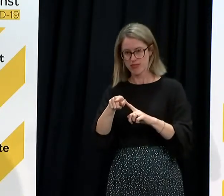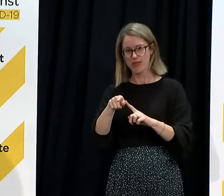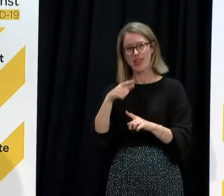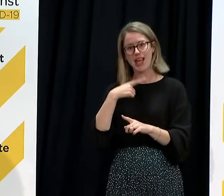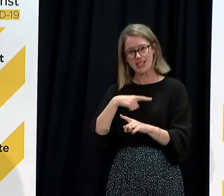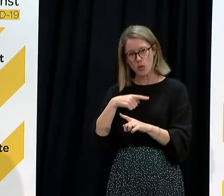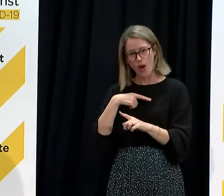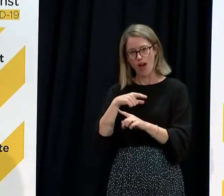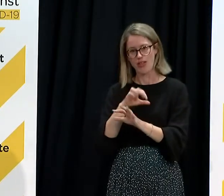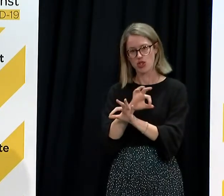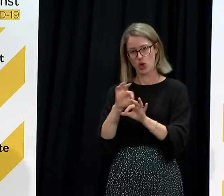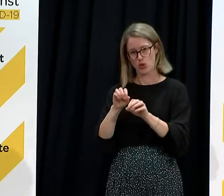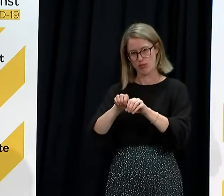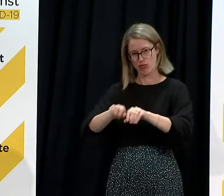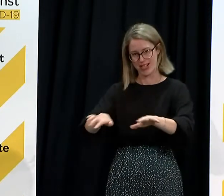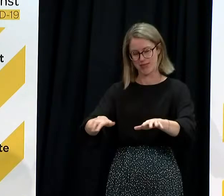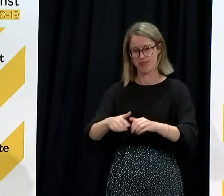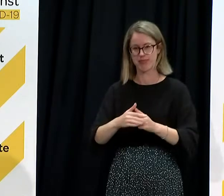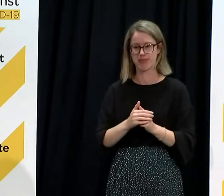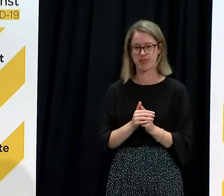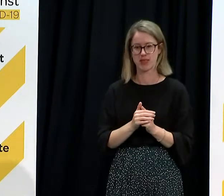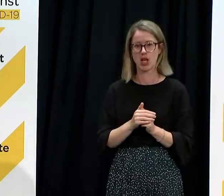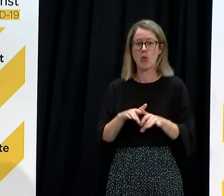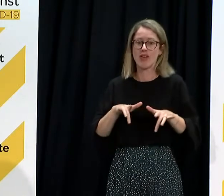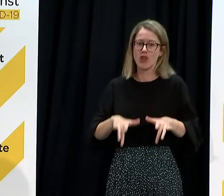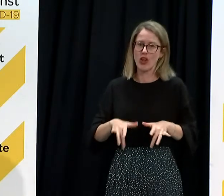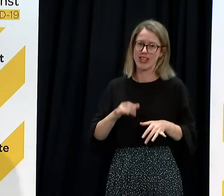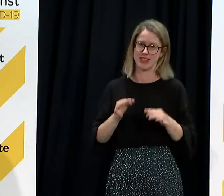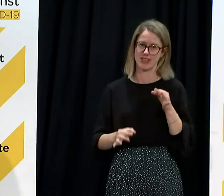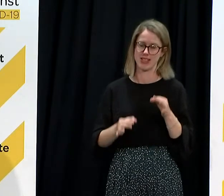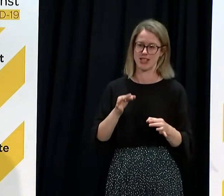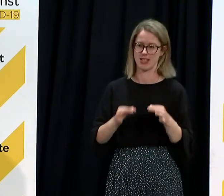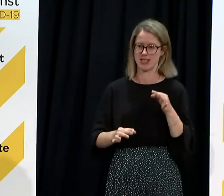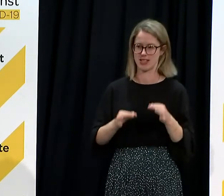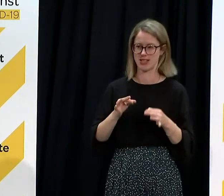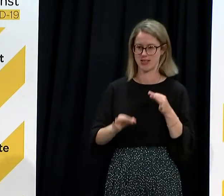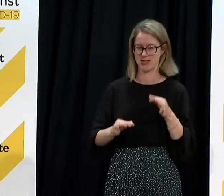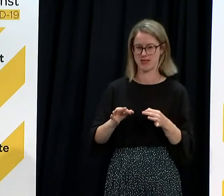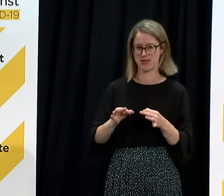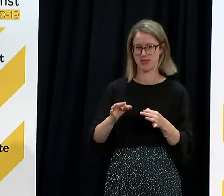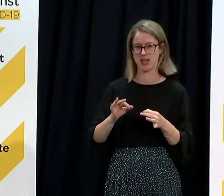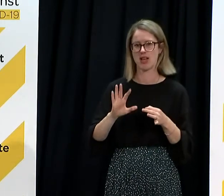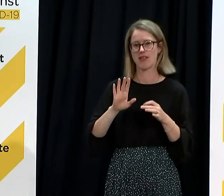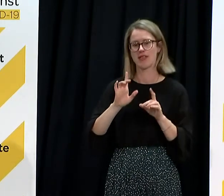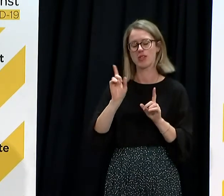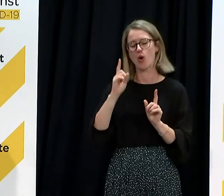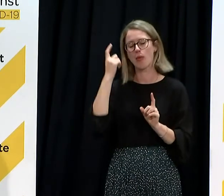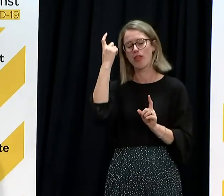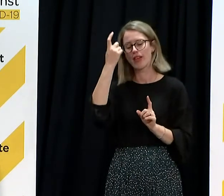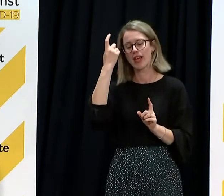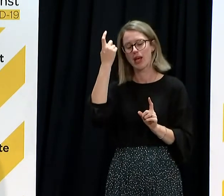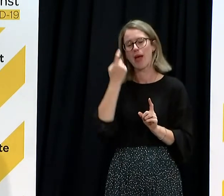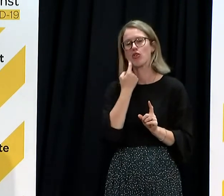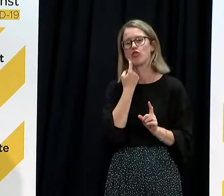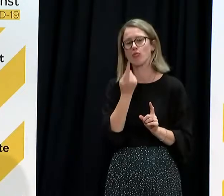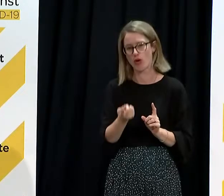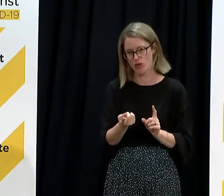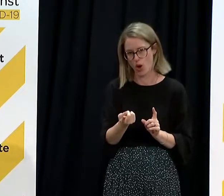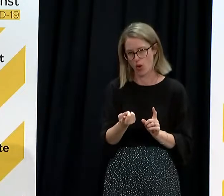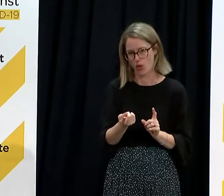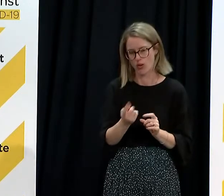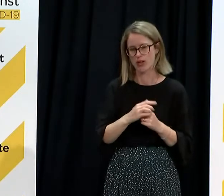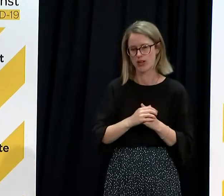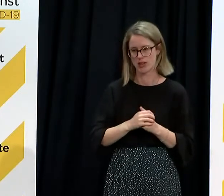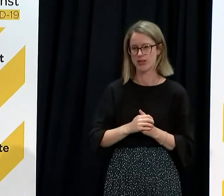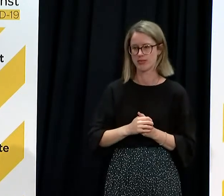that's been the case. So again, no decisions have yet been made. Sharing what I'll be thinking about as we consider some of these decisions, but